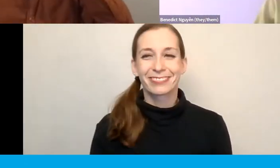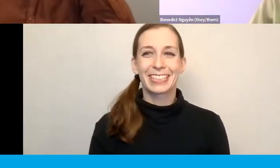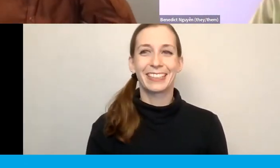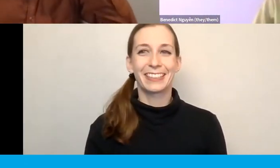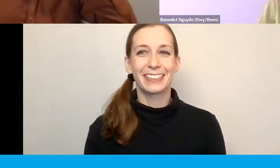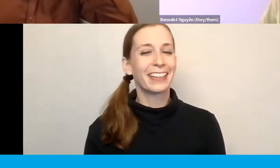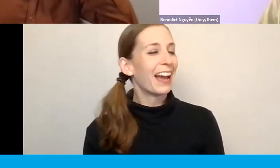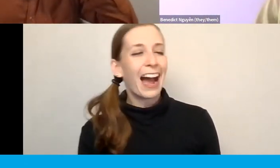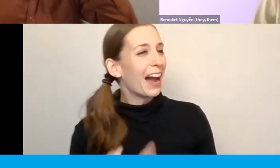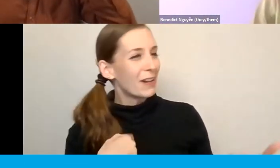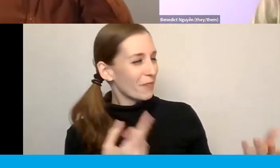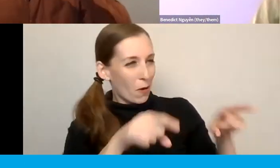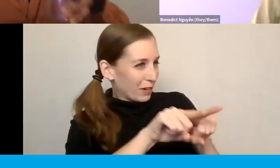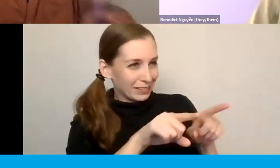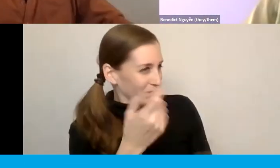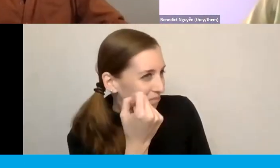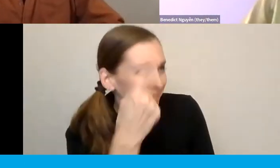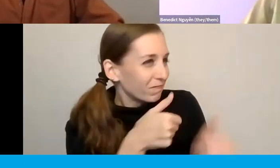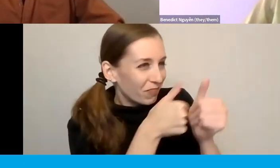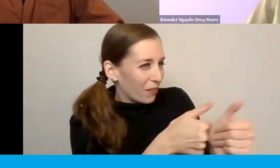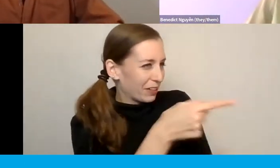And I'm always following along.